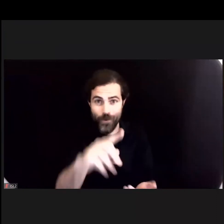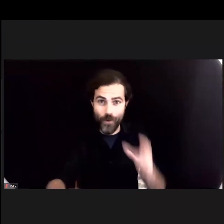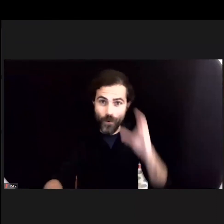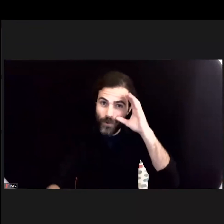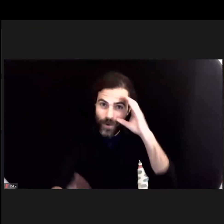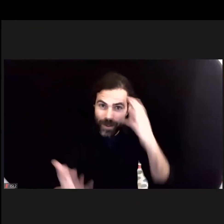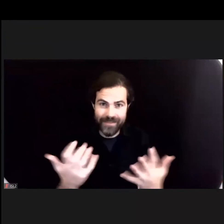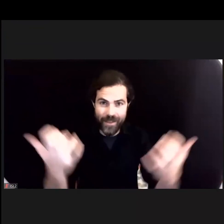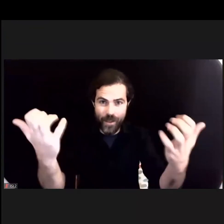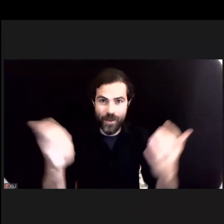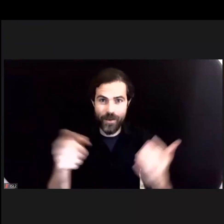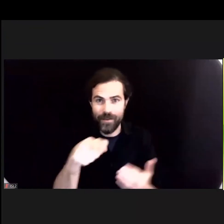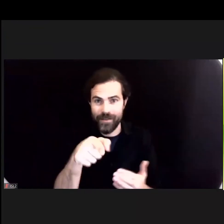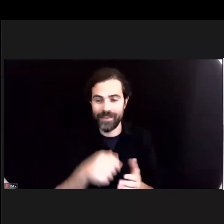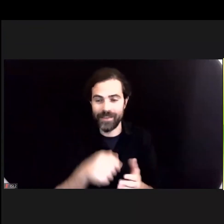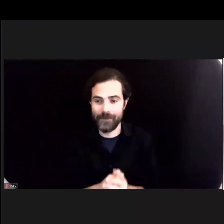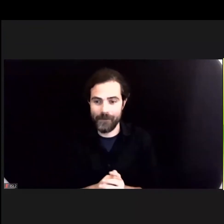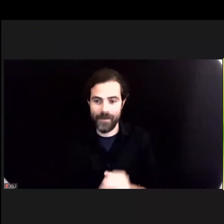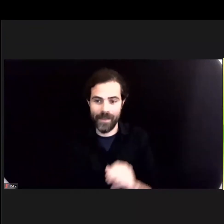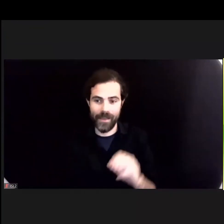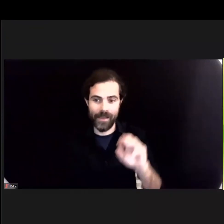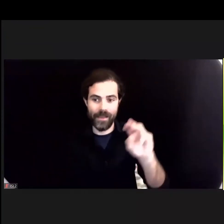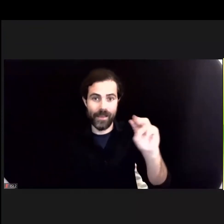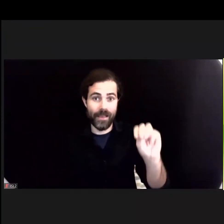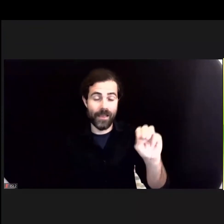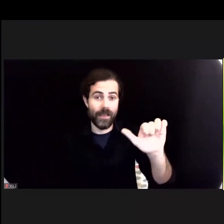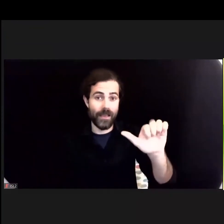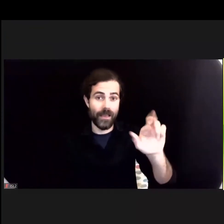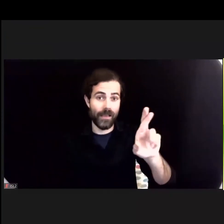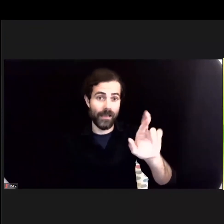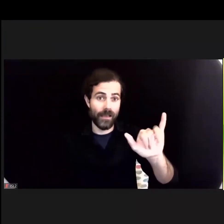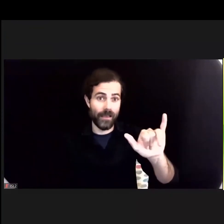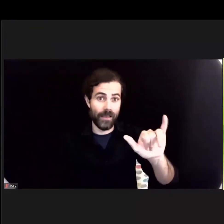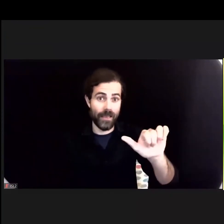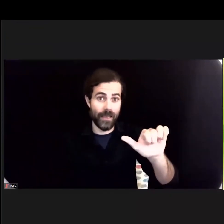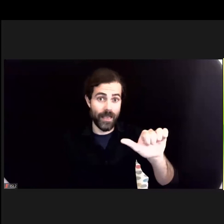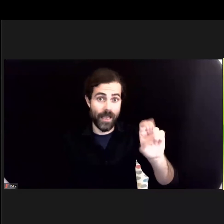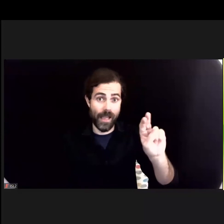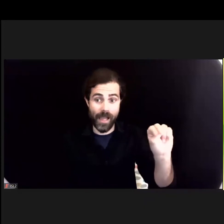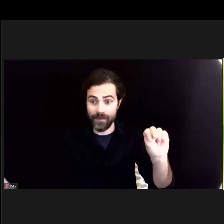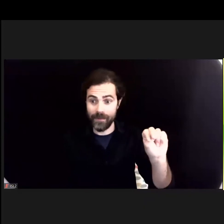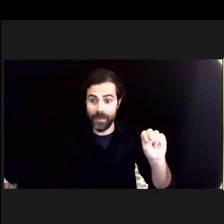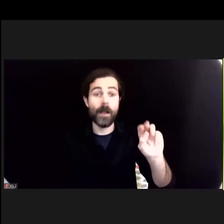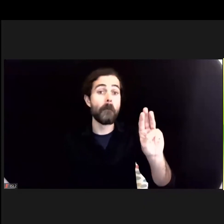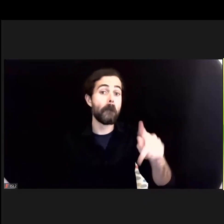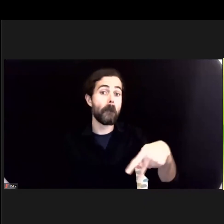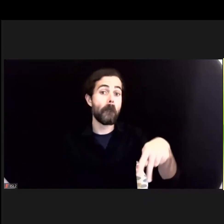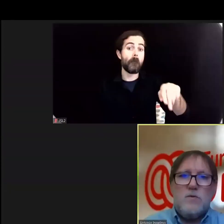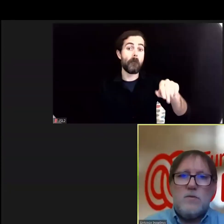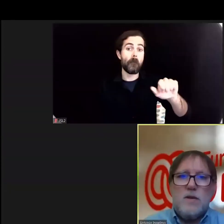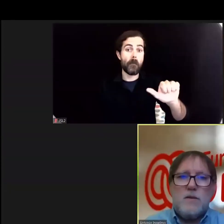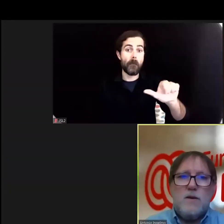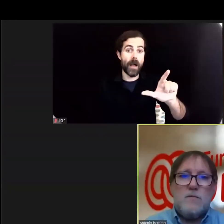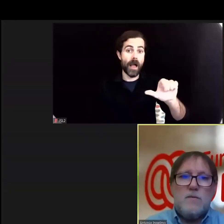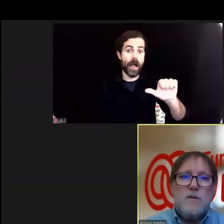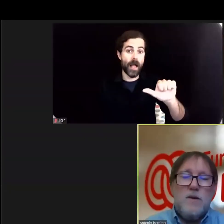Marian Palancas, my colleague, who is going to moderate the next session, will read out all questions